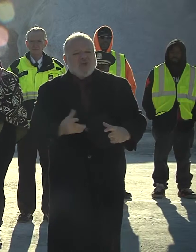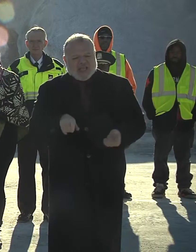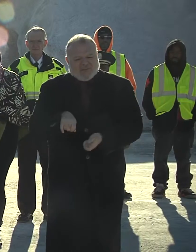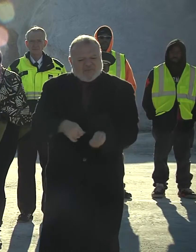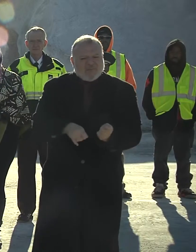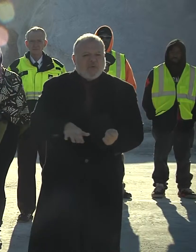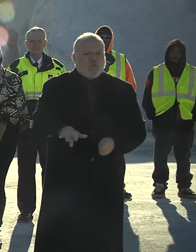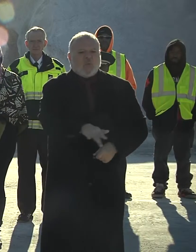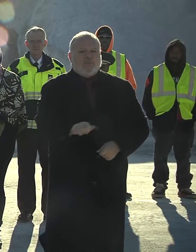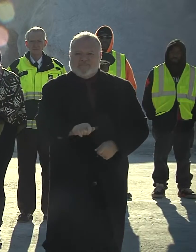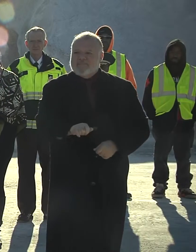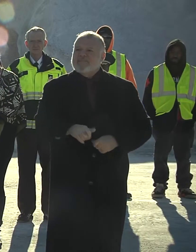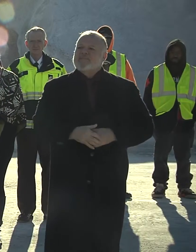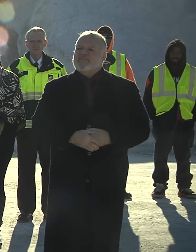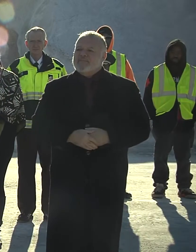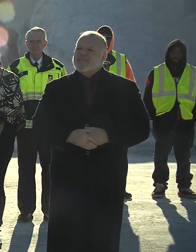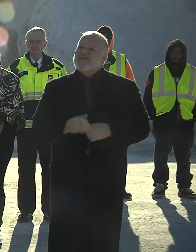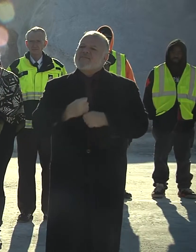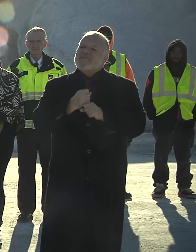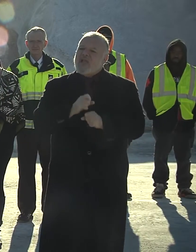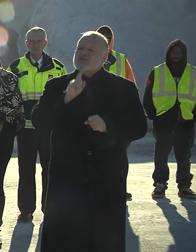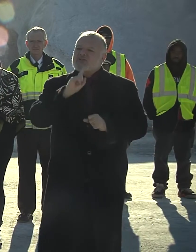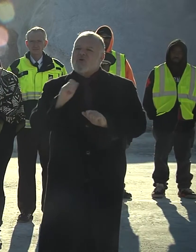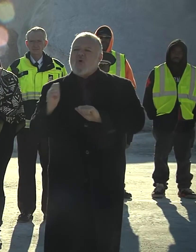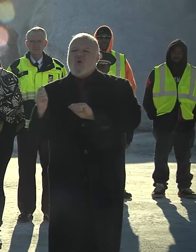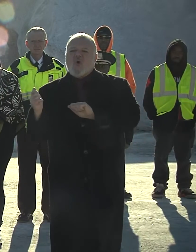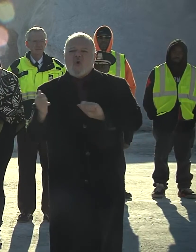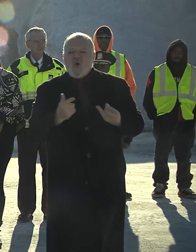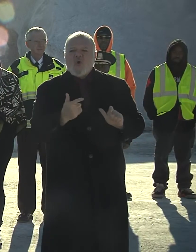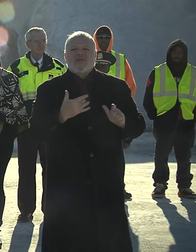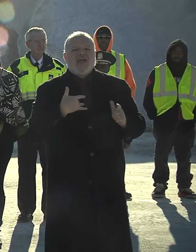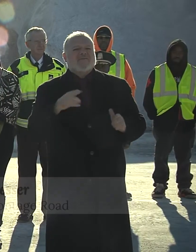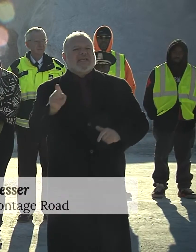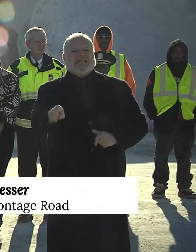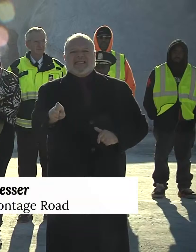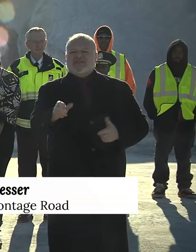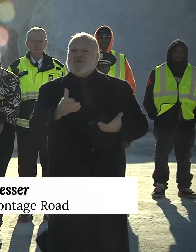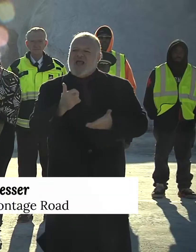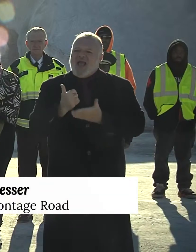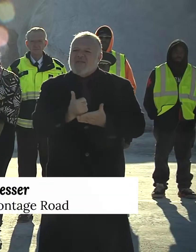want to ensure that everybody has what they need. So please check in on anyone who may be